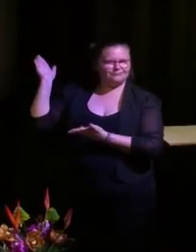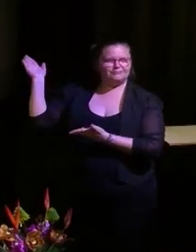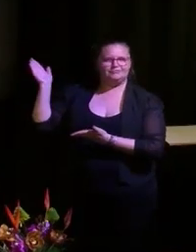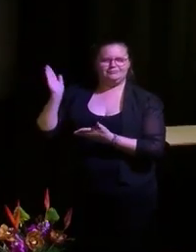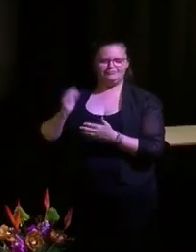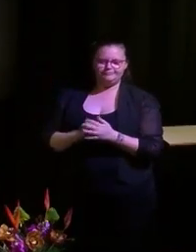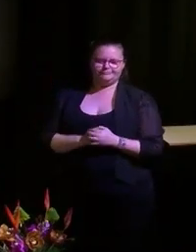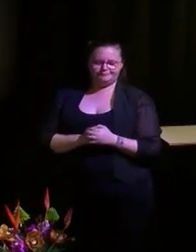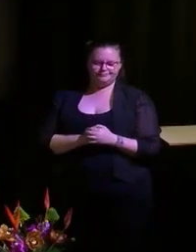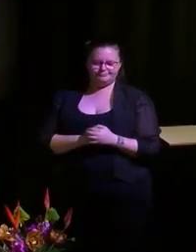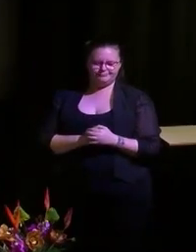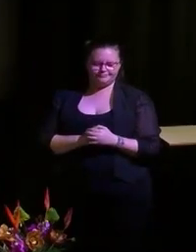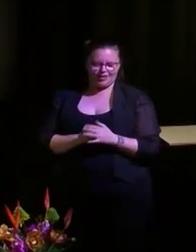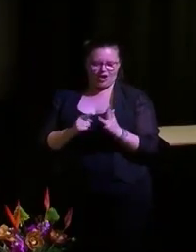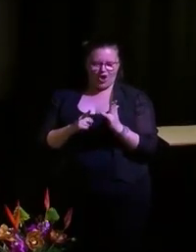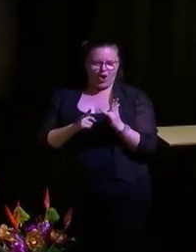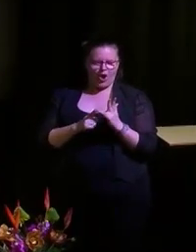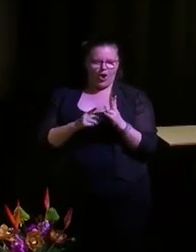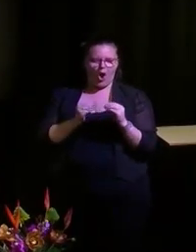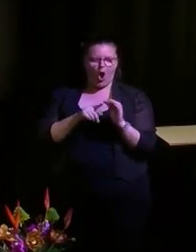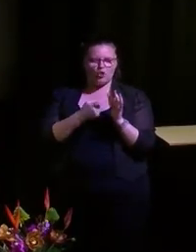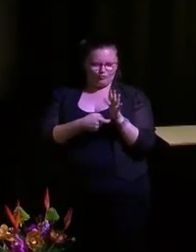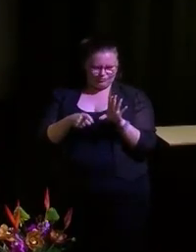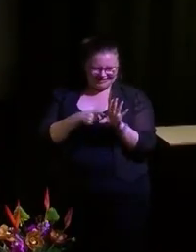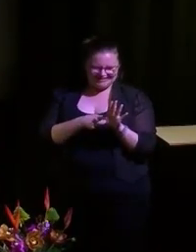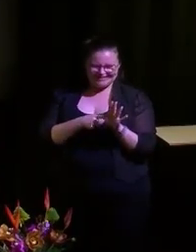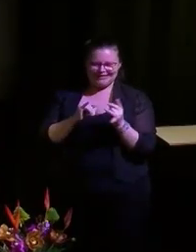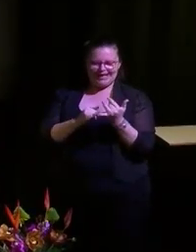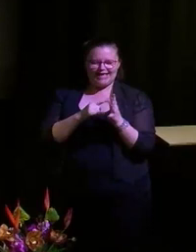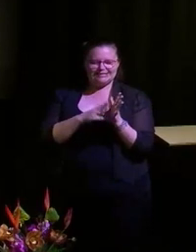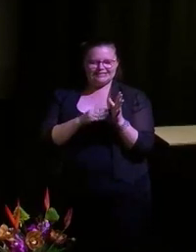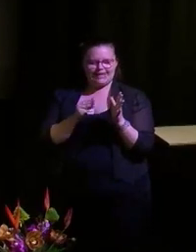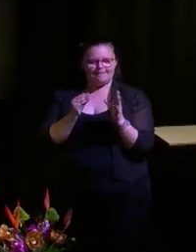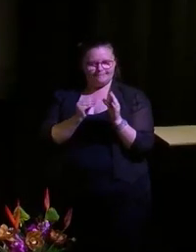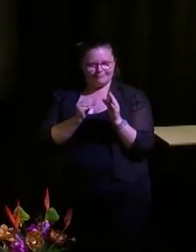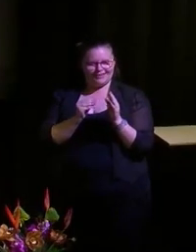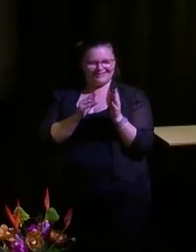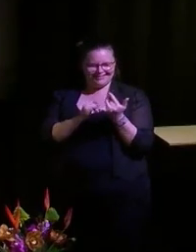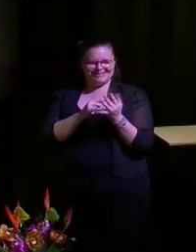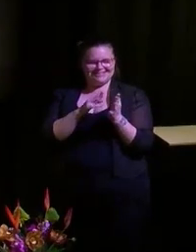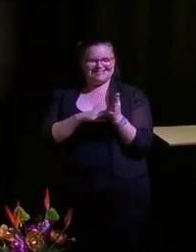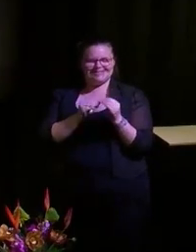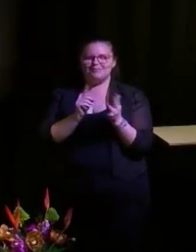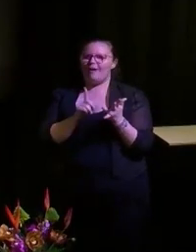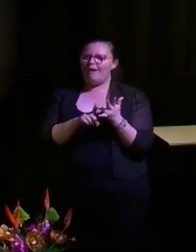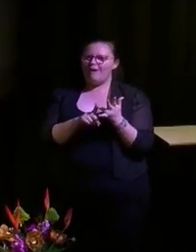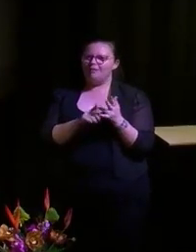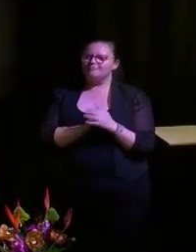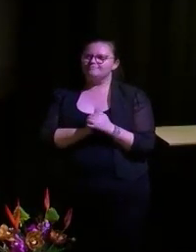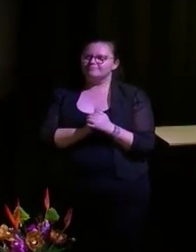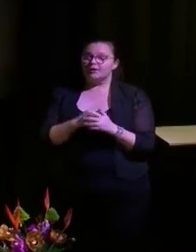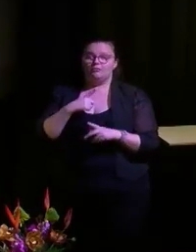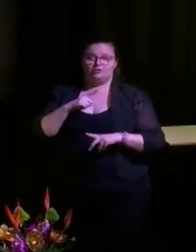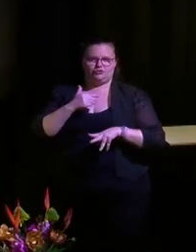Obery Sambo's work, and I was really lucky. So in my day job as a curator next